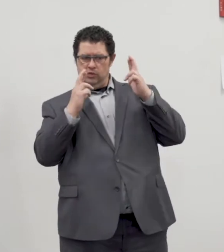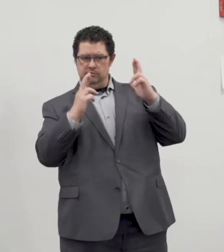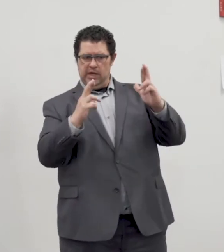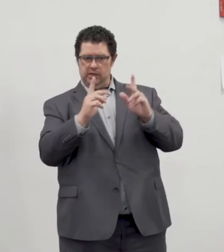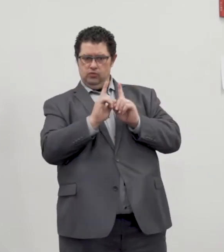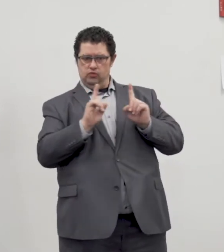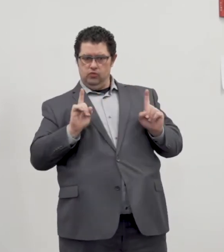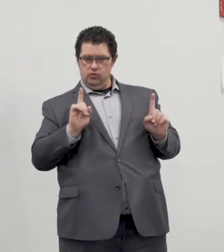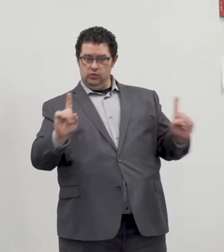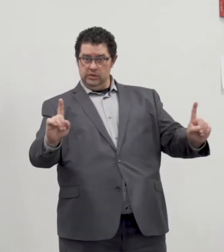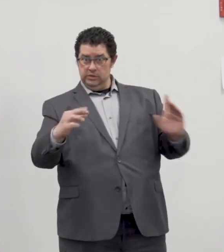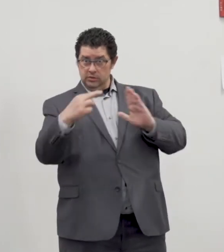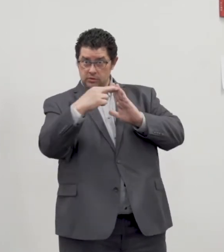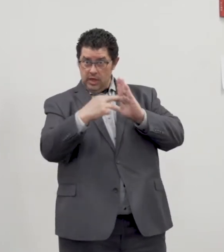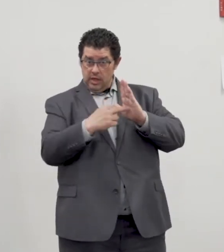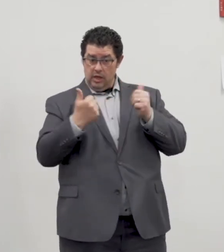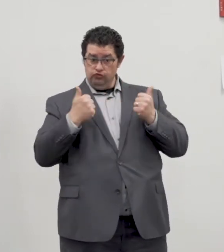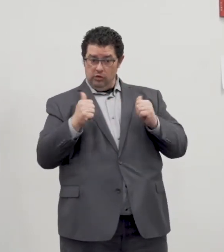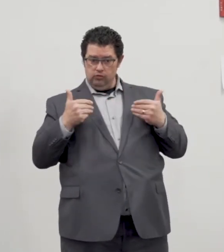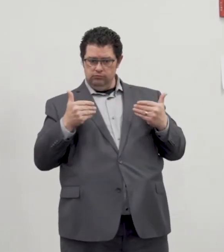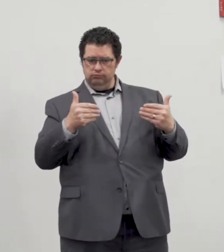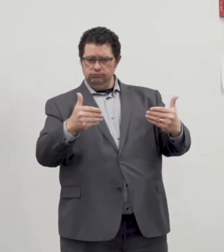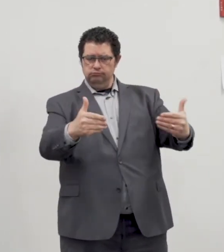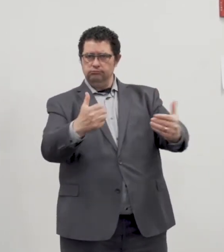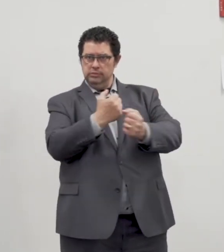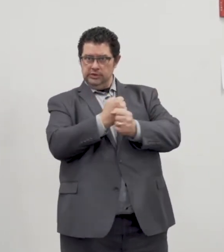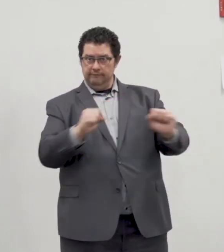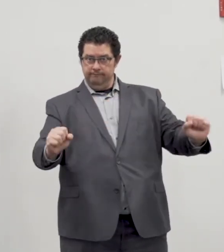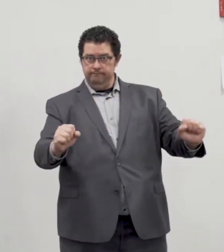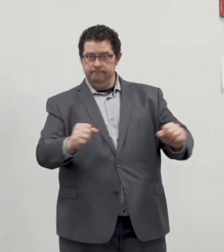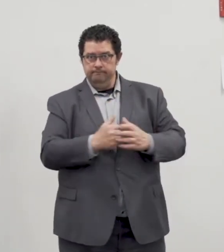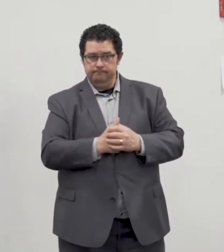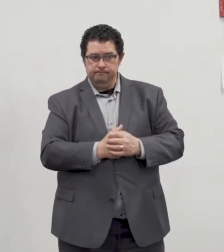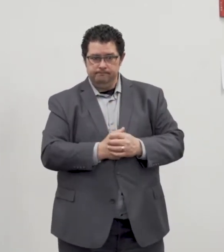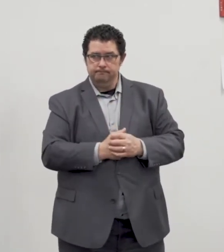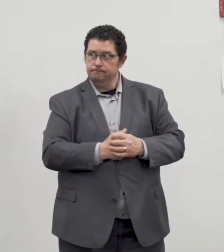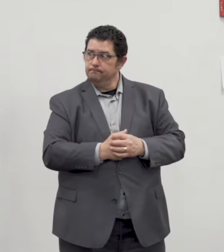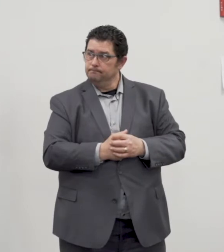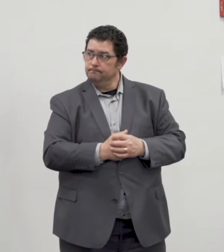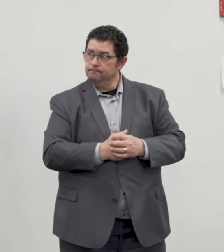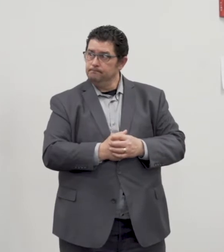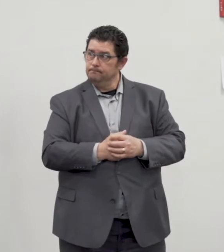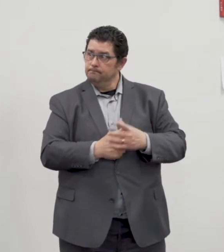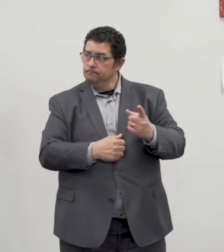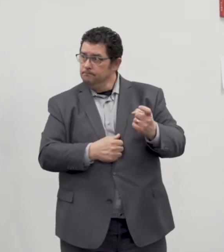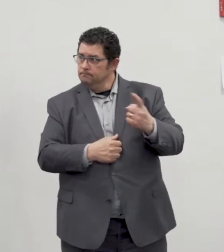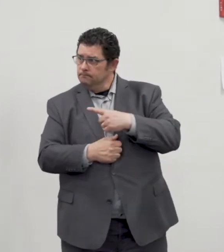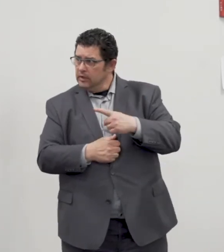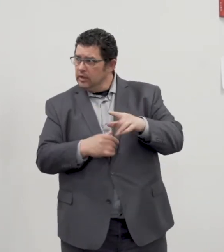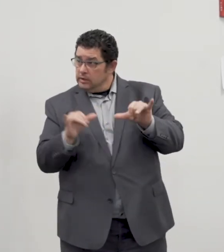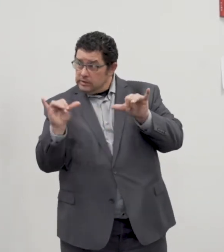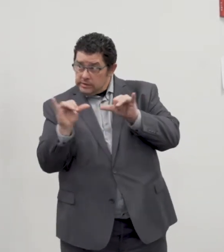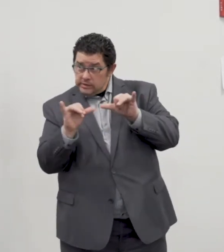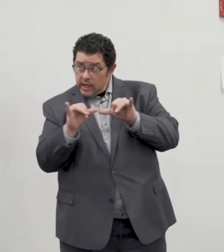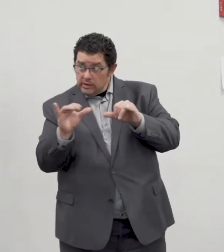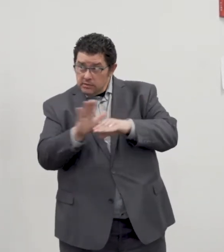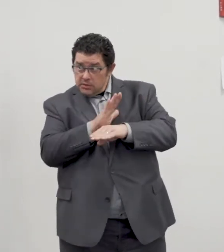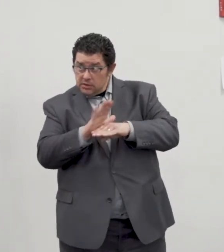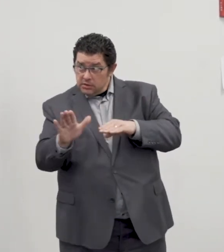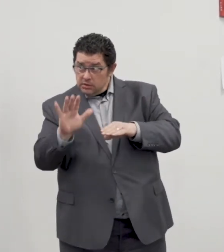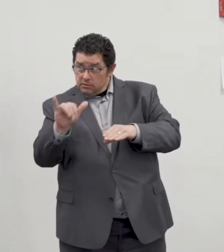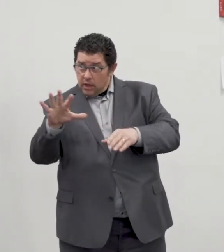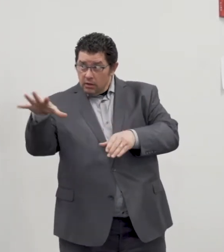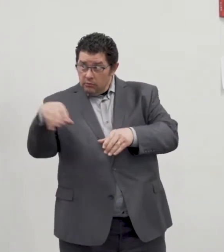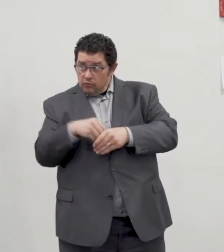distancing guidelines and trying to move forward in a safe manner. Is size of a business a factor of this square